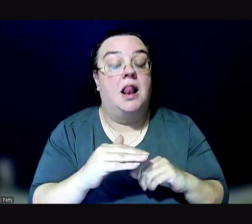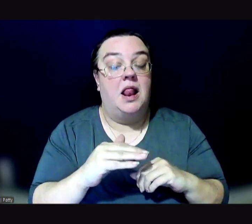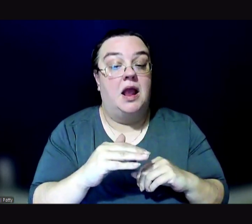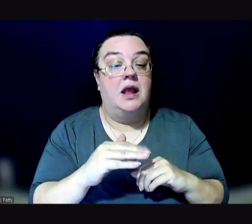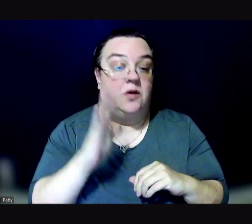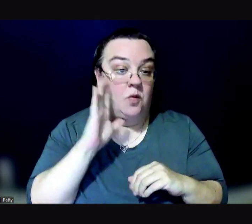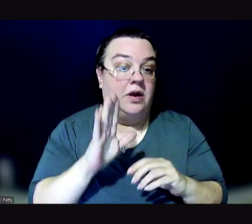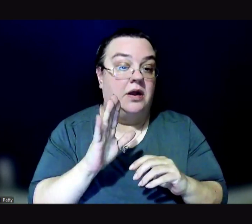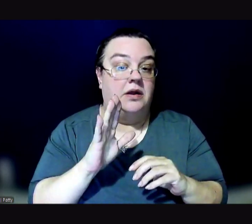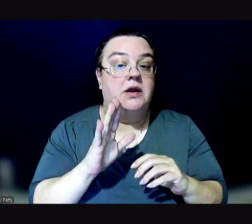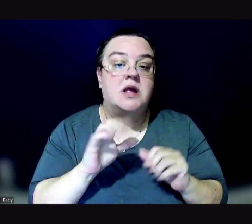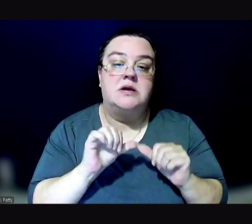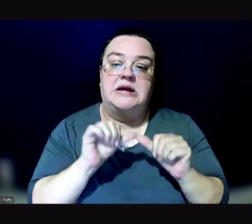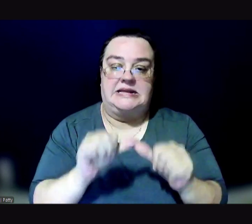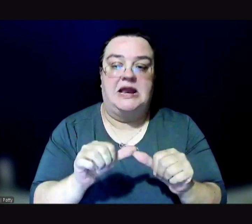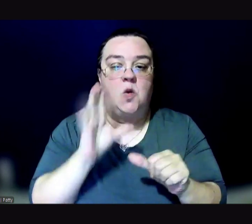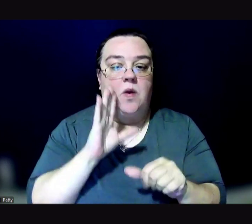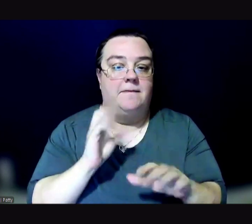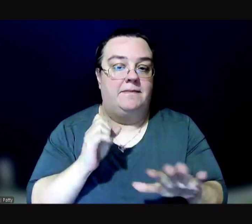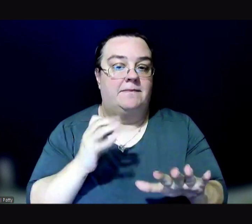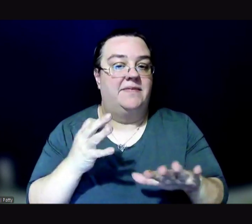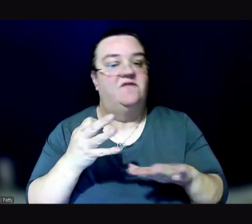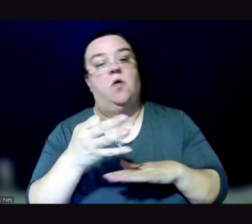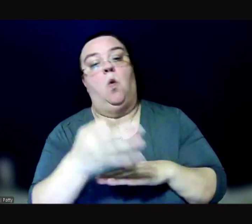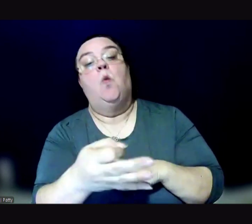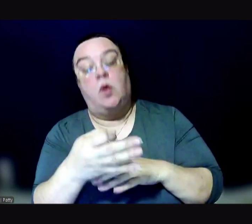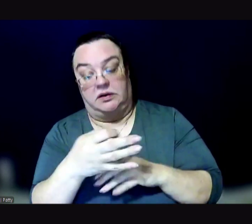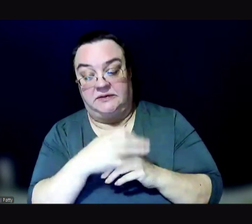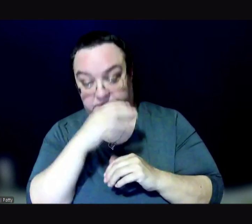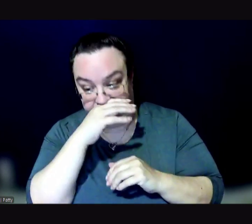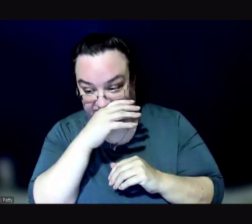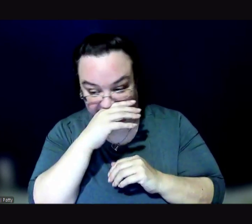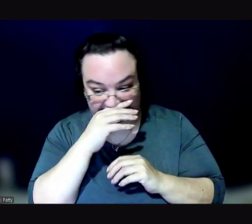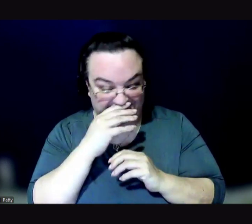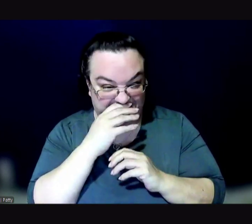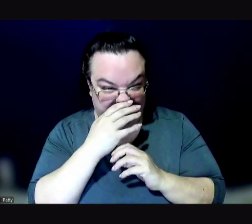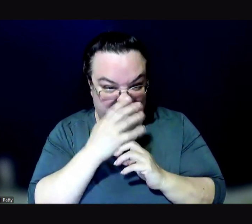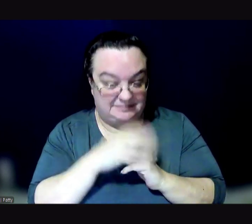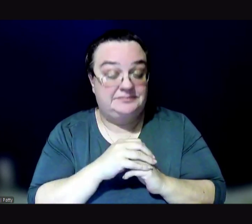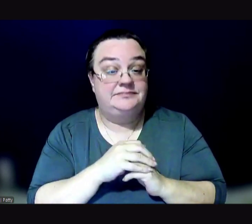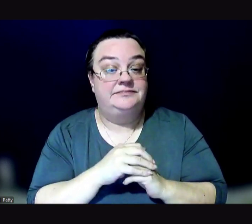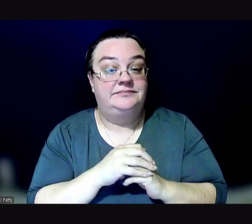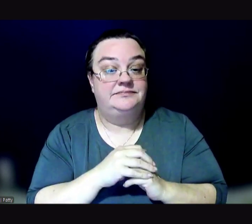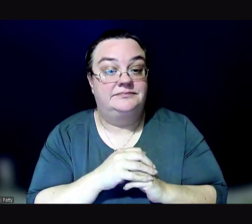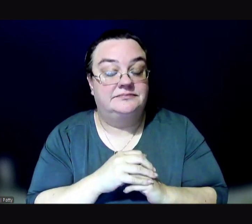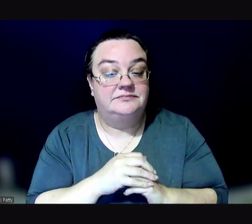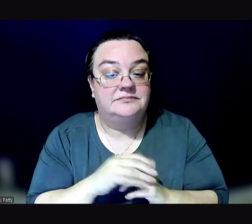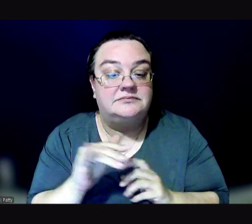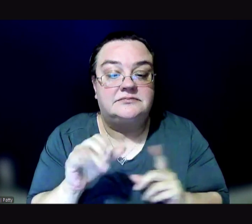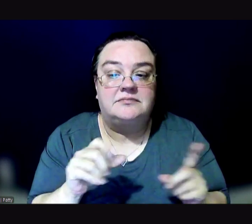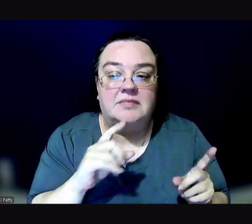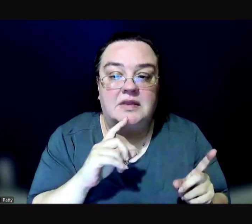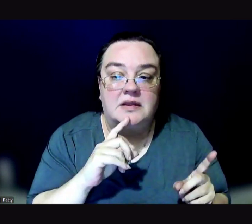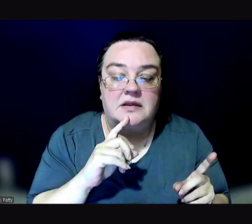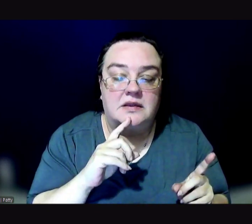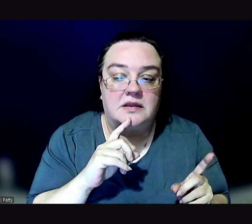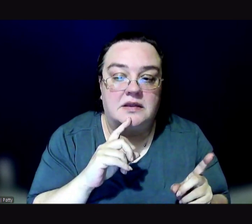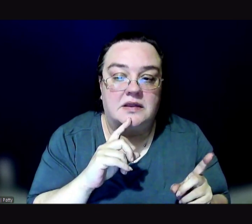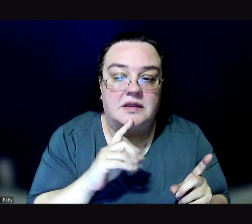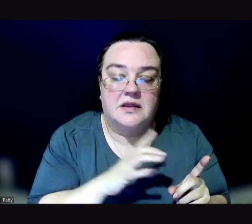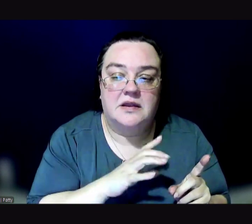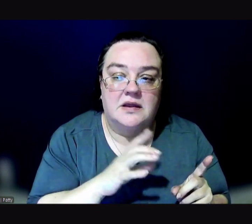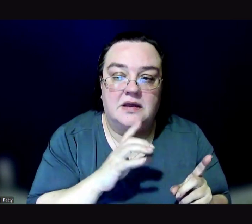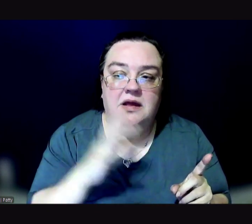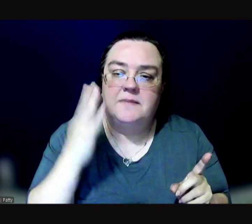be forwarded to that. We're going to, yes. So they'll stay on, because there's a lot of